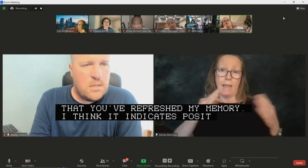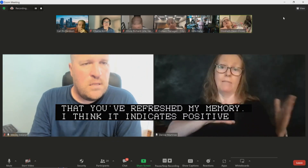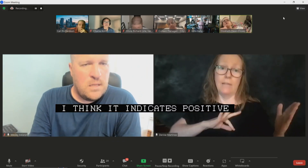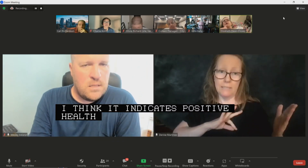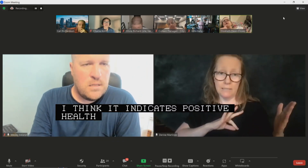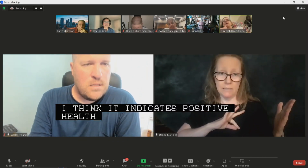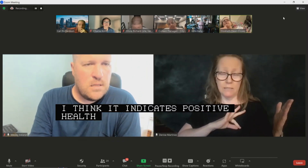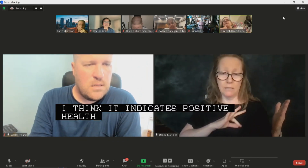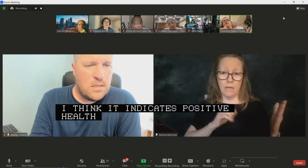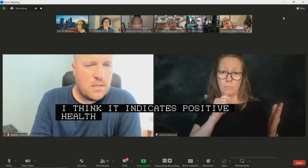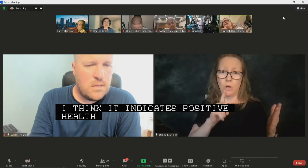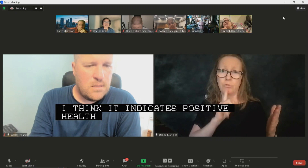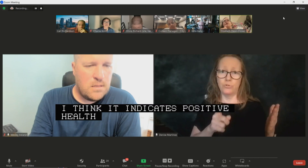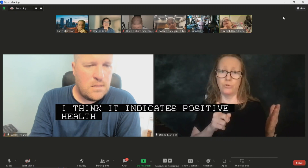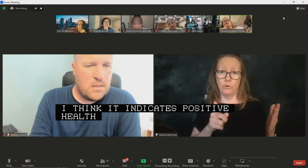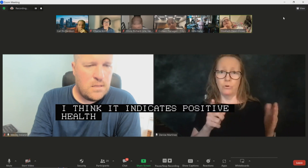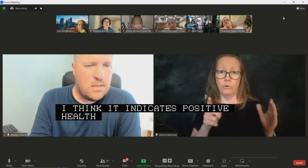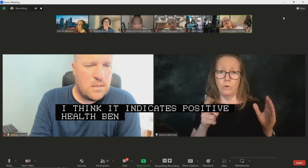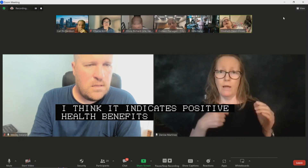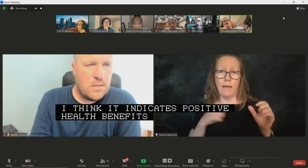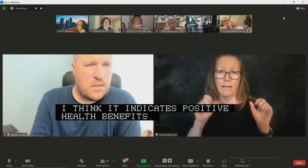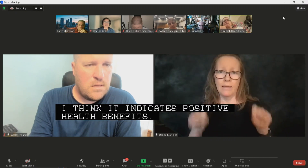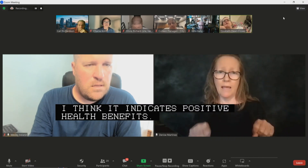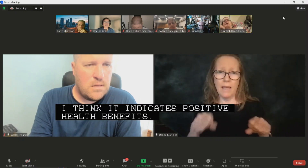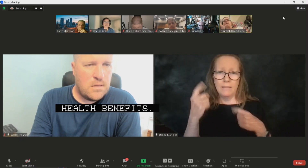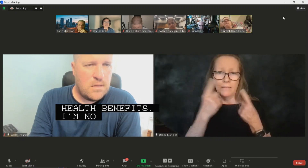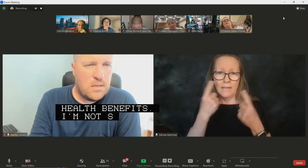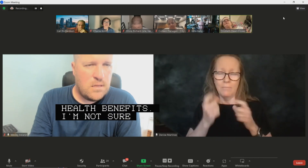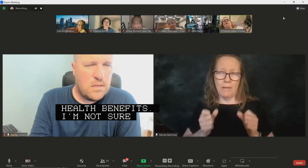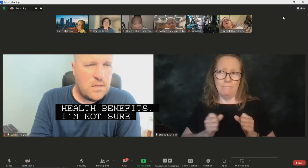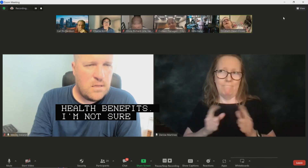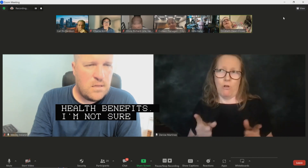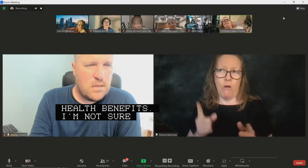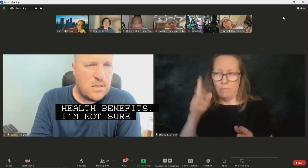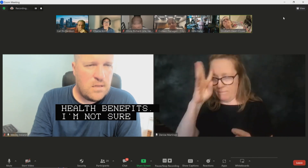I'm not sure that I can think of it on the fly.